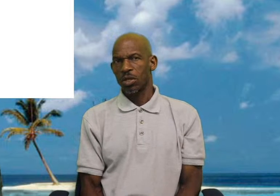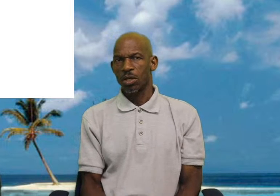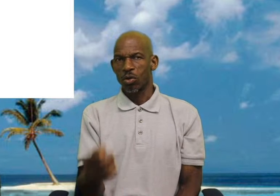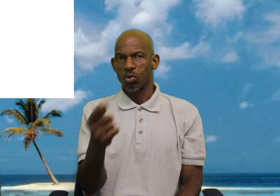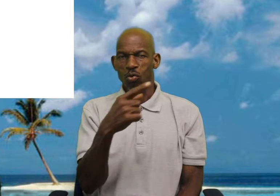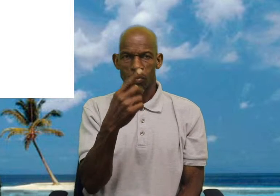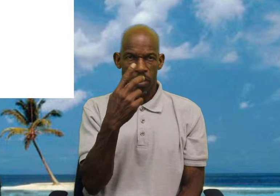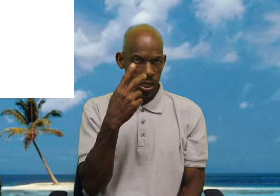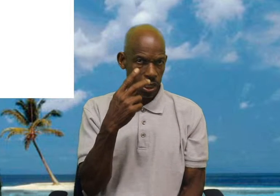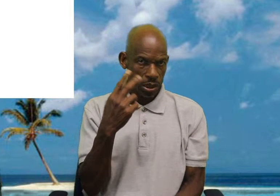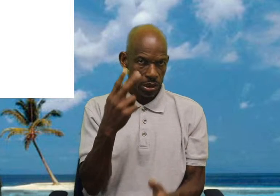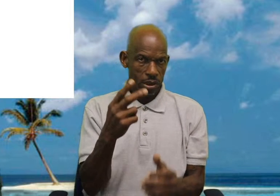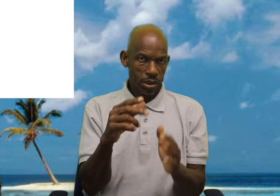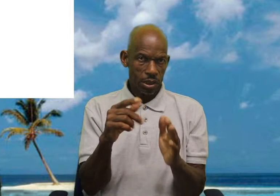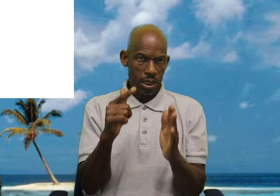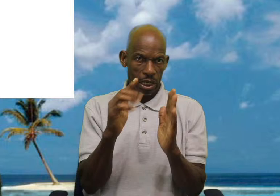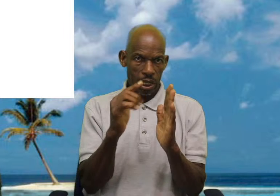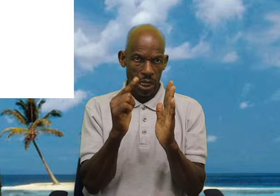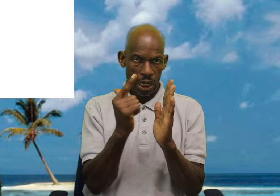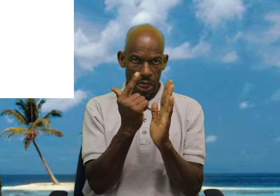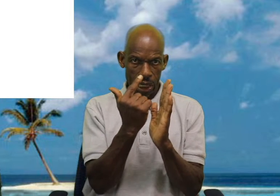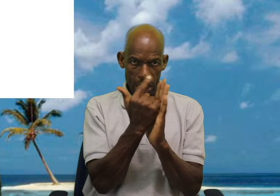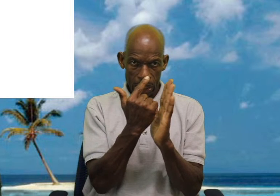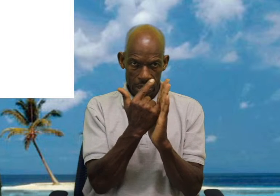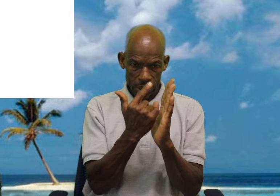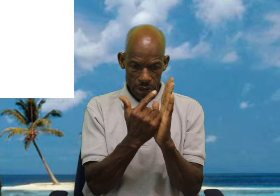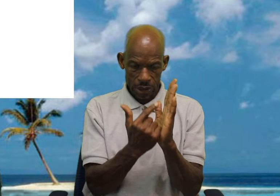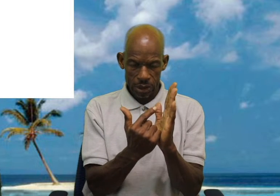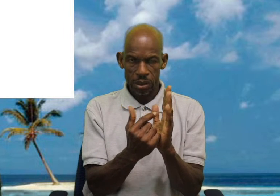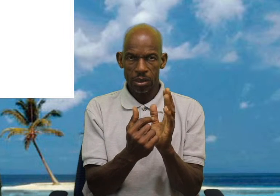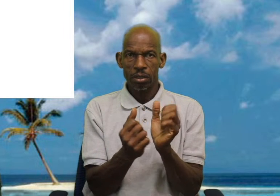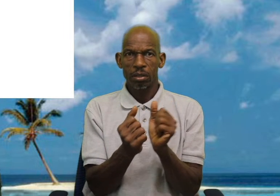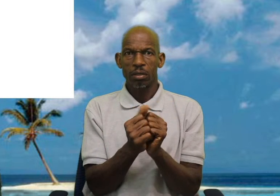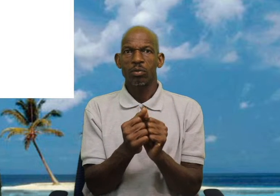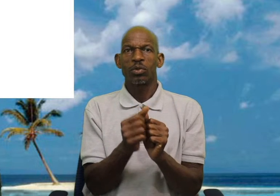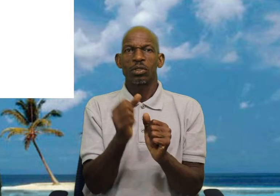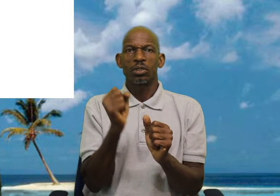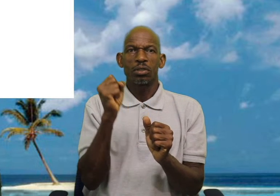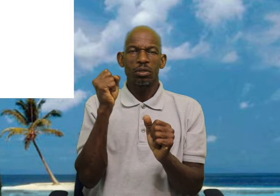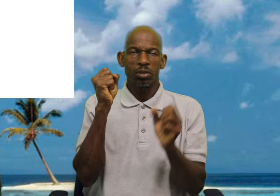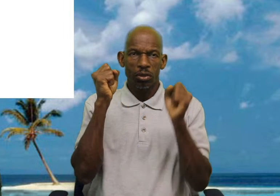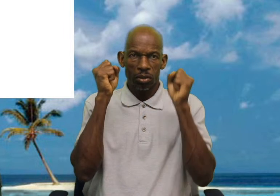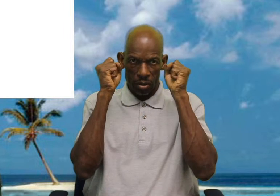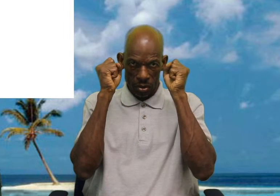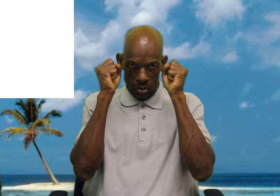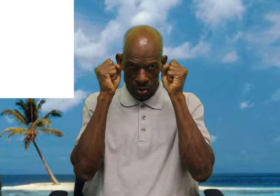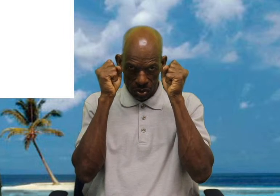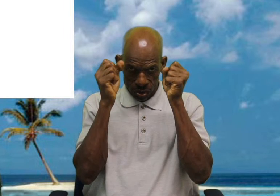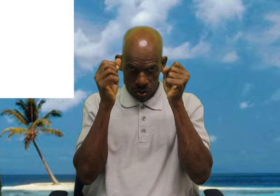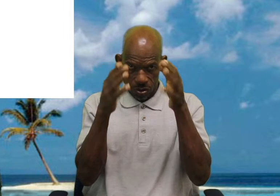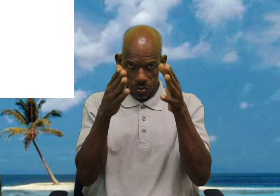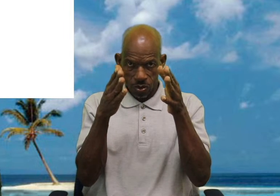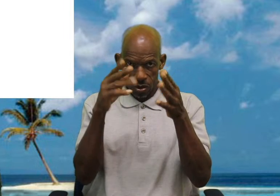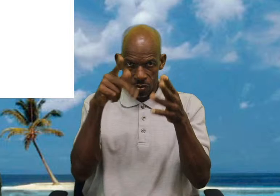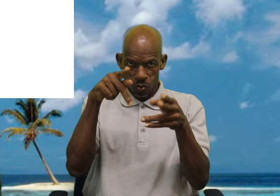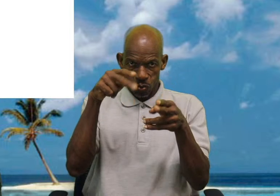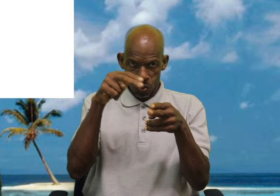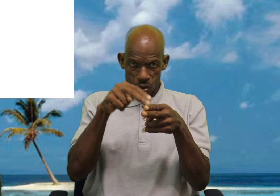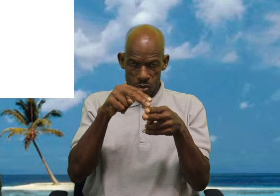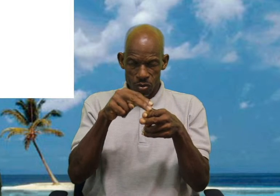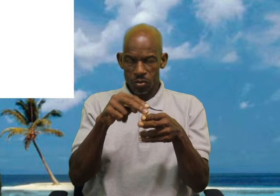And I'm going to give you the list of subject pronouns. I know I did it last week, but I did some today.